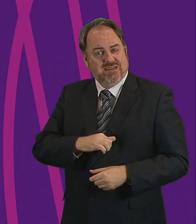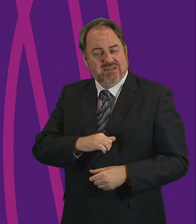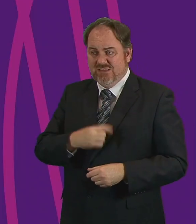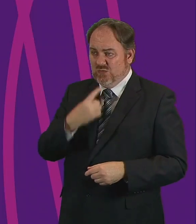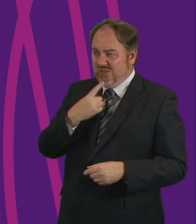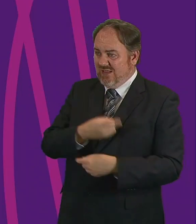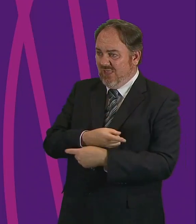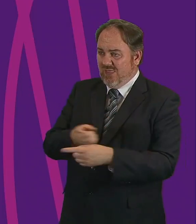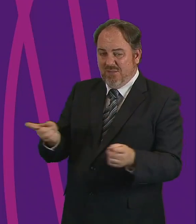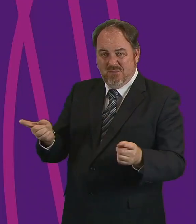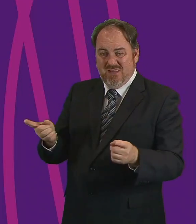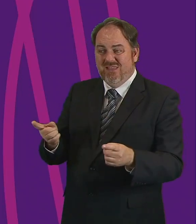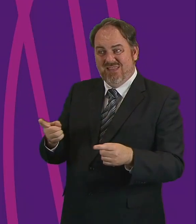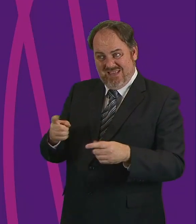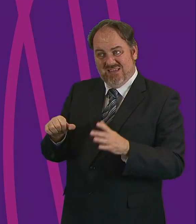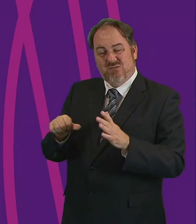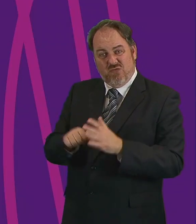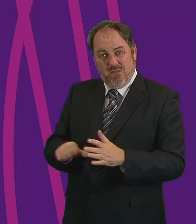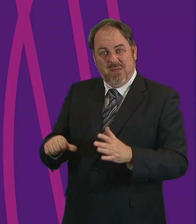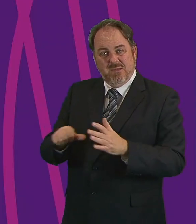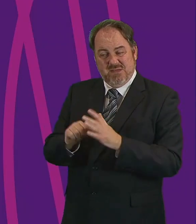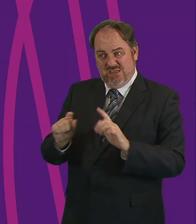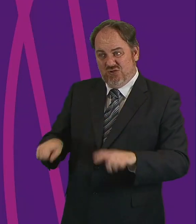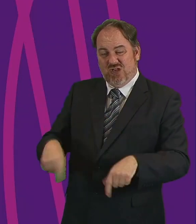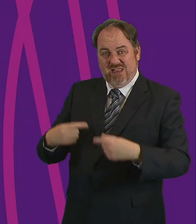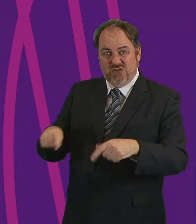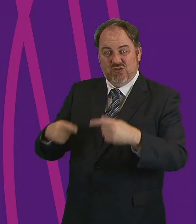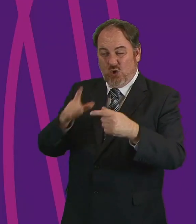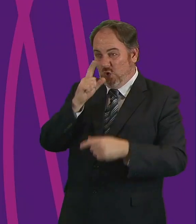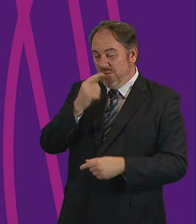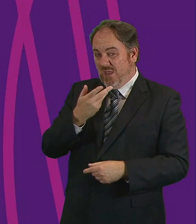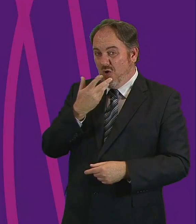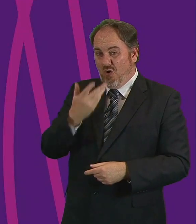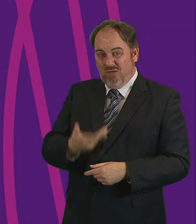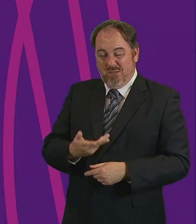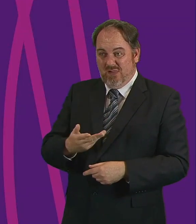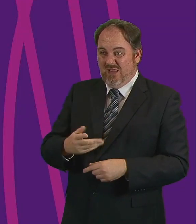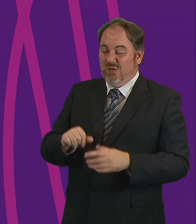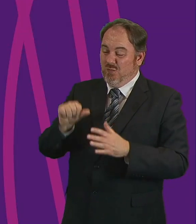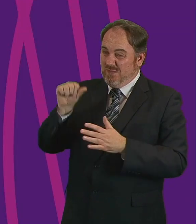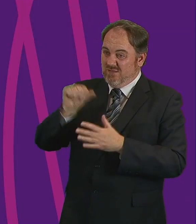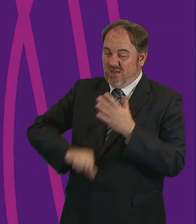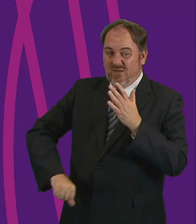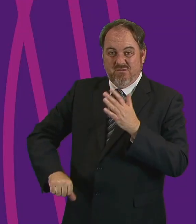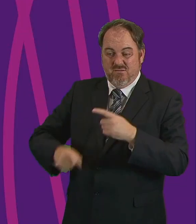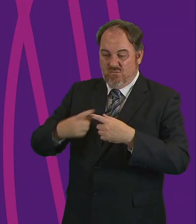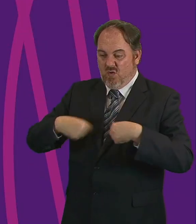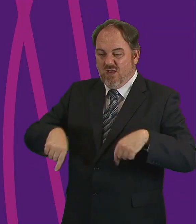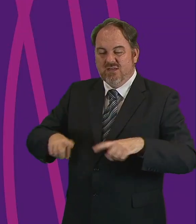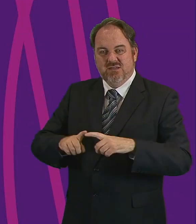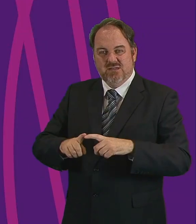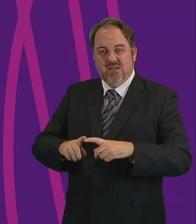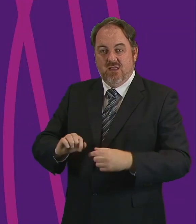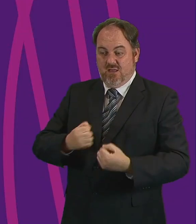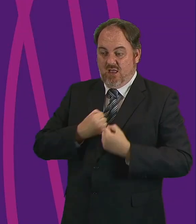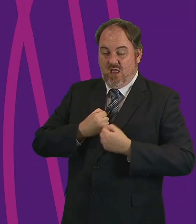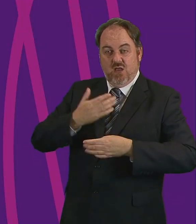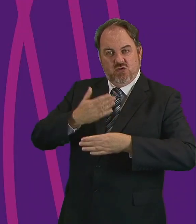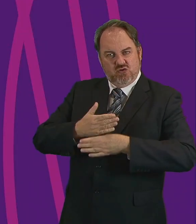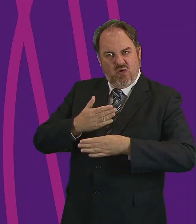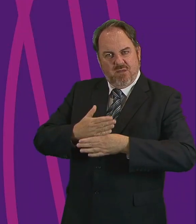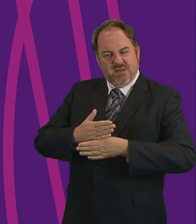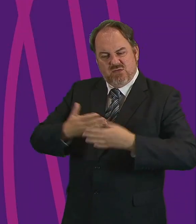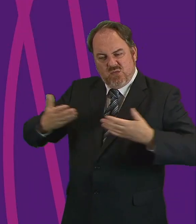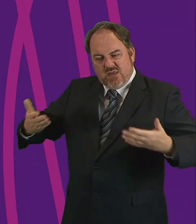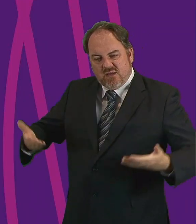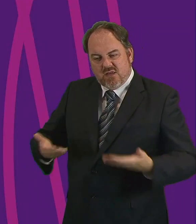face, because potentially it could be horrible and it could be grim. Our job is to provide hope for the